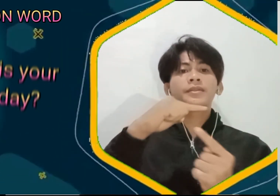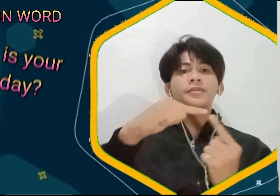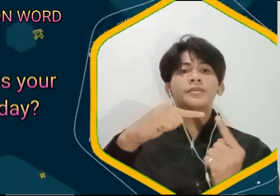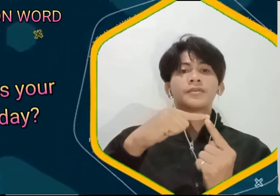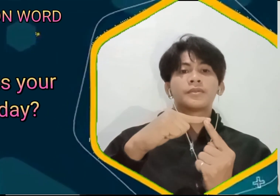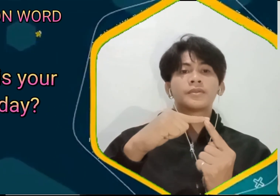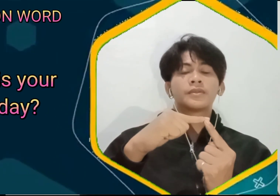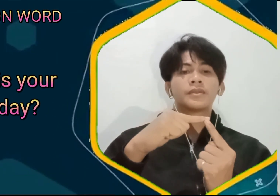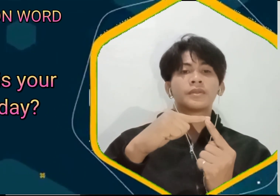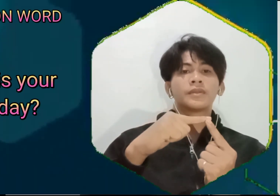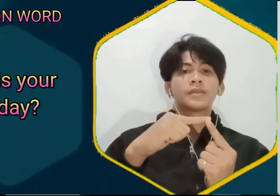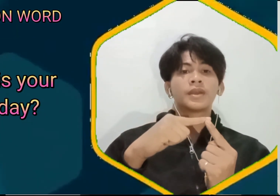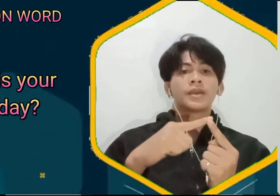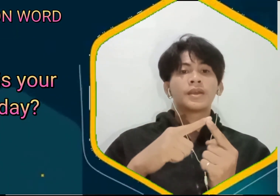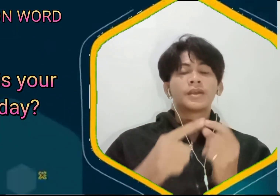When